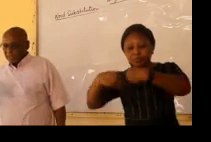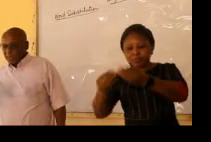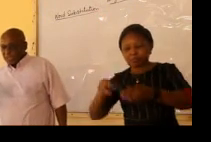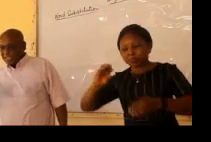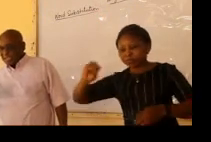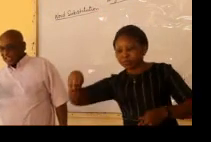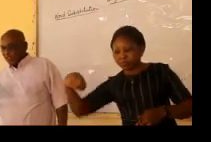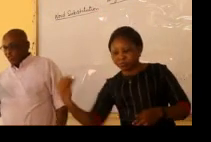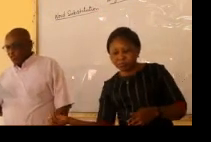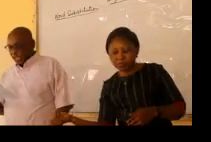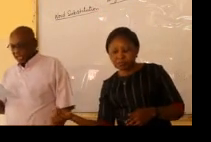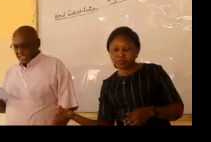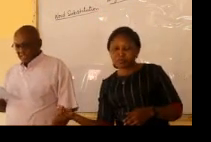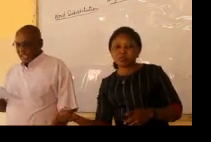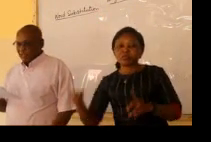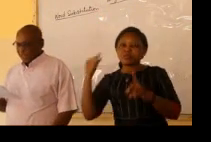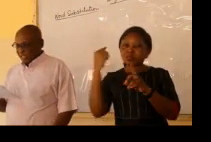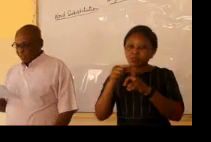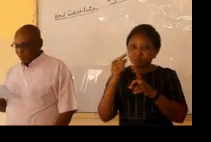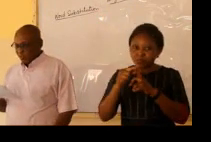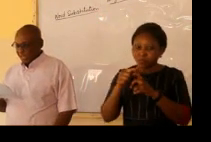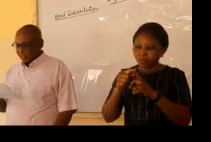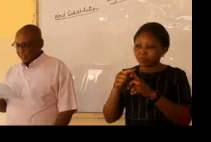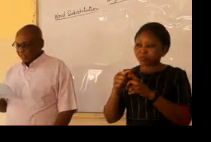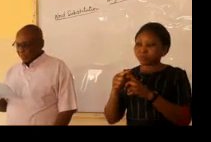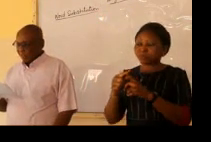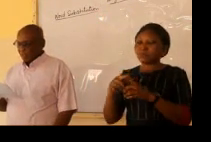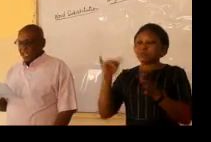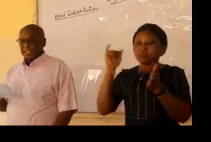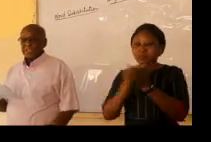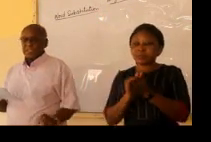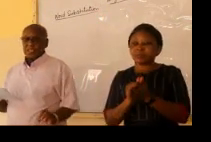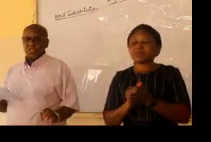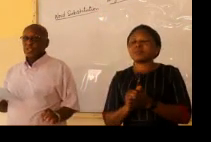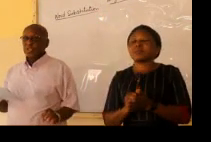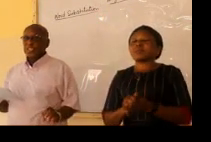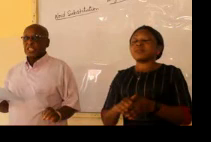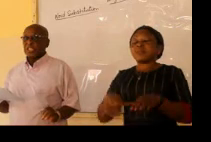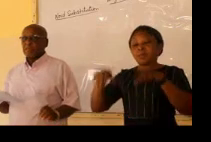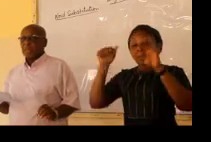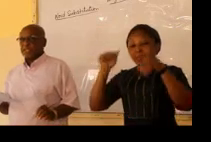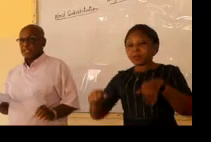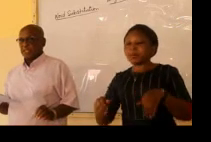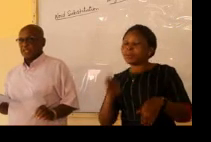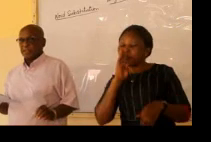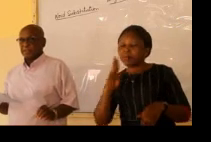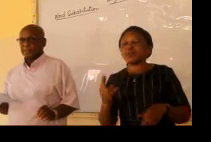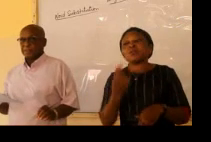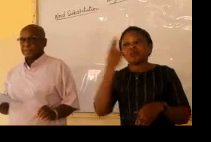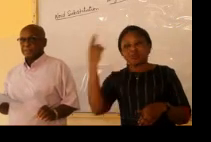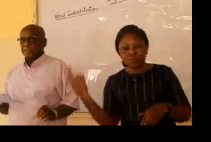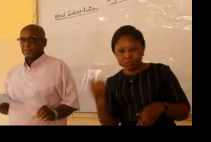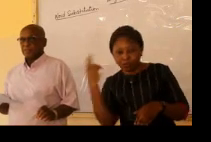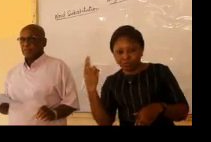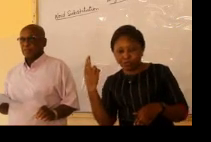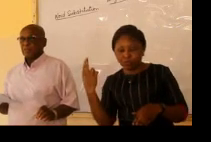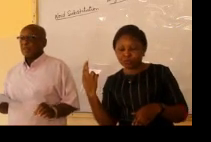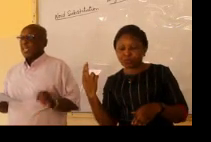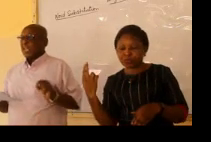which can replace a given word, that very given word, as it is used in the passage.